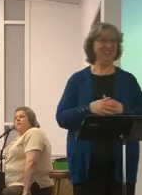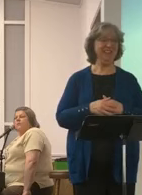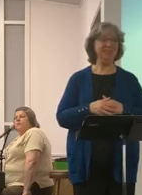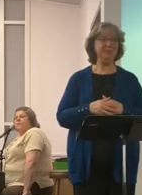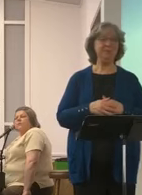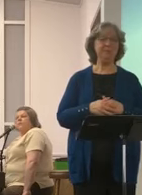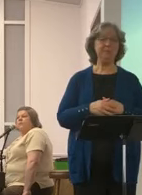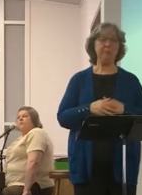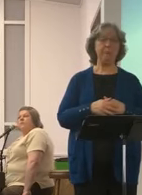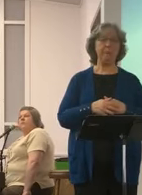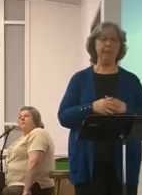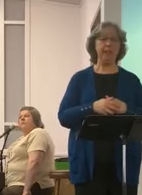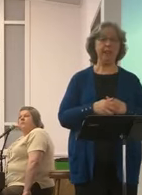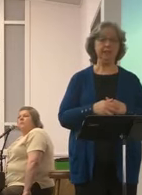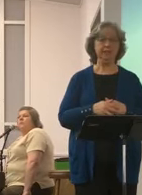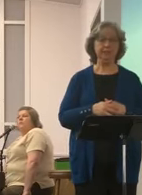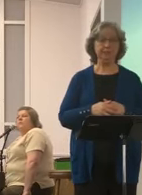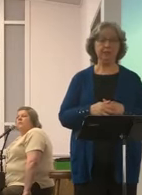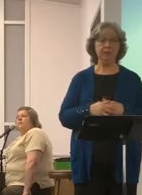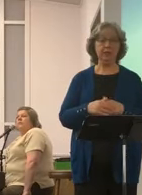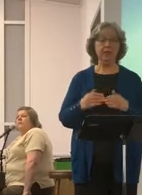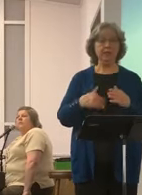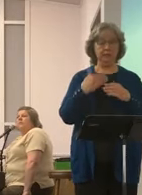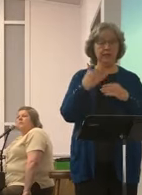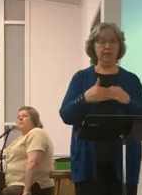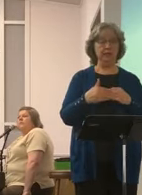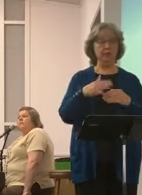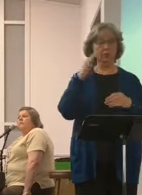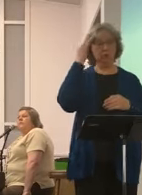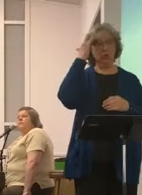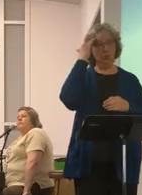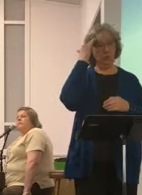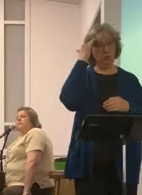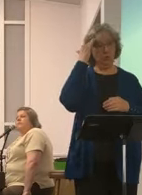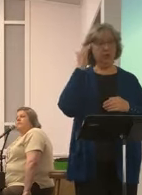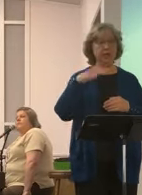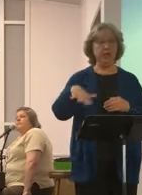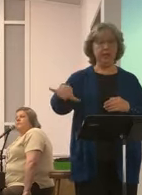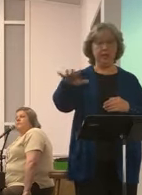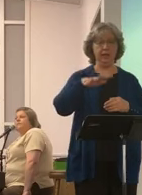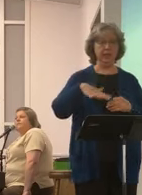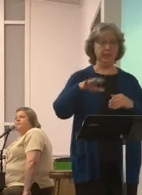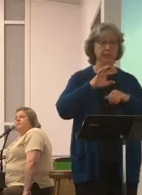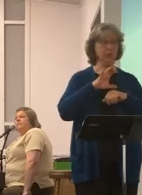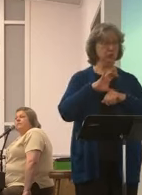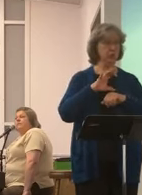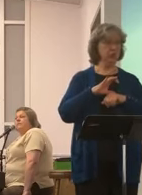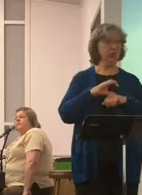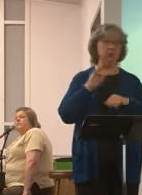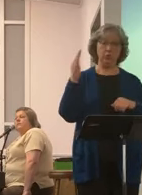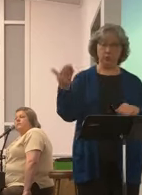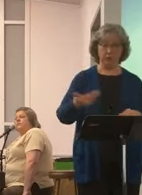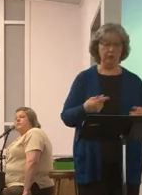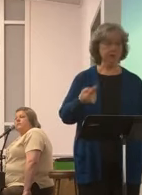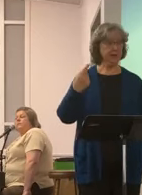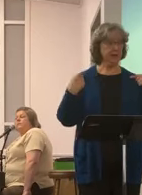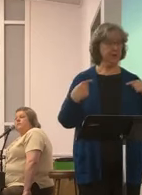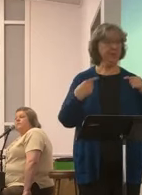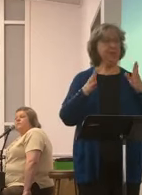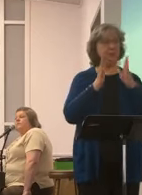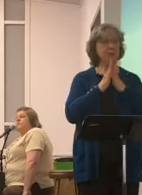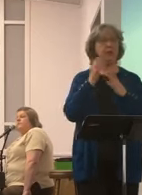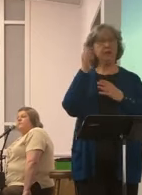out on the lawn like that, that the neighbors know that we're their neighborhood church and they can come over. So let's pray together that the Lord